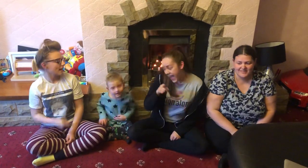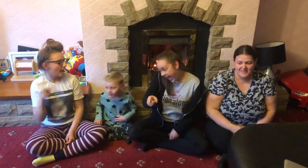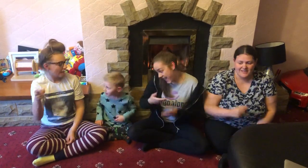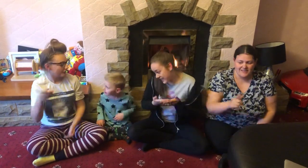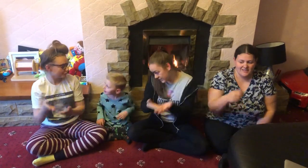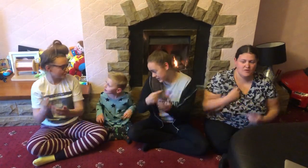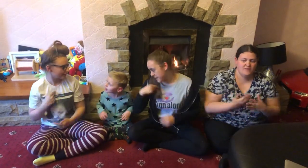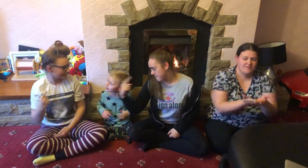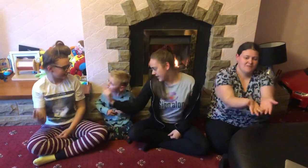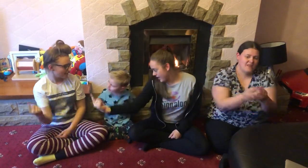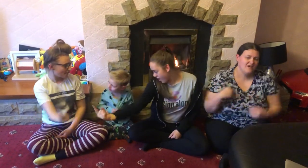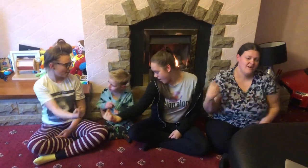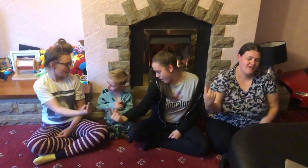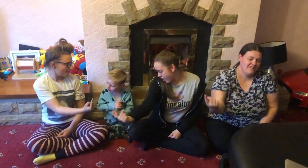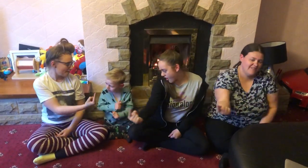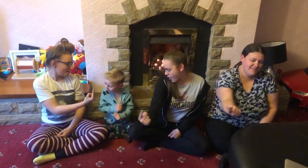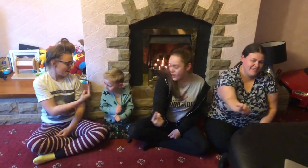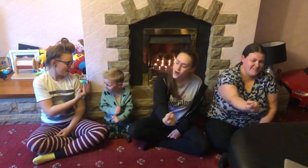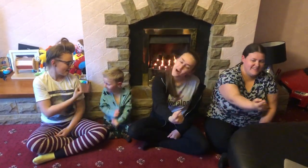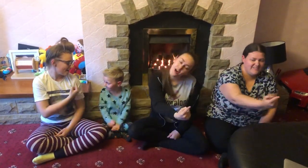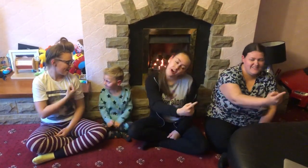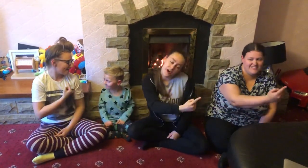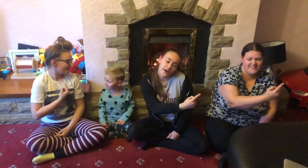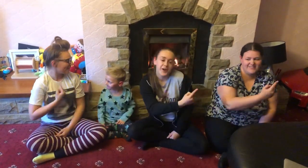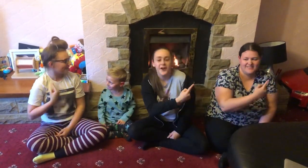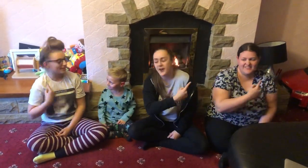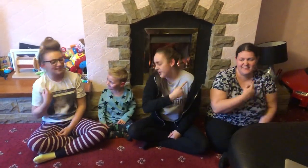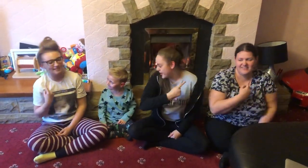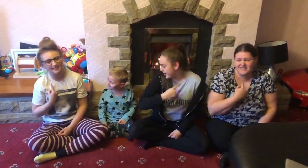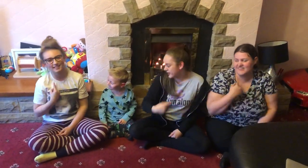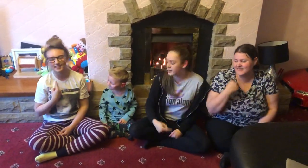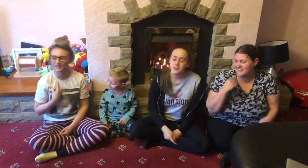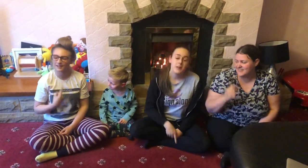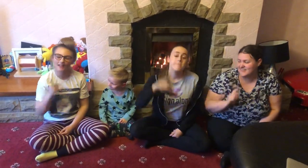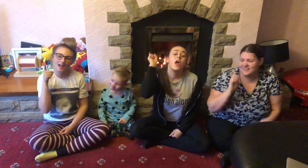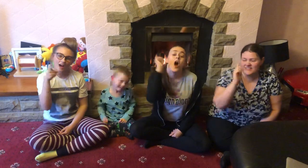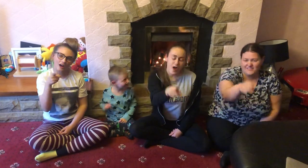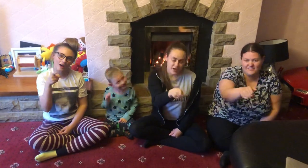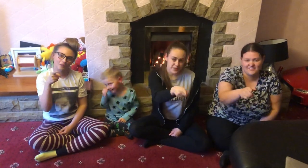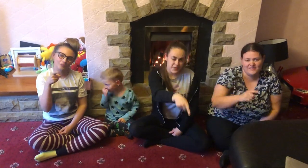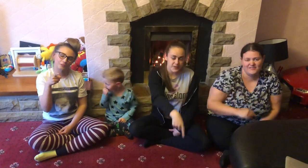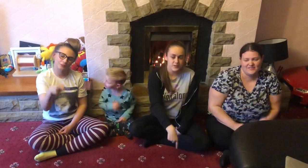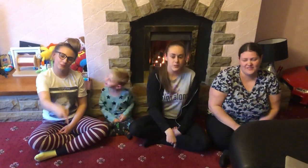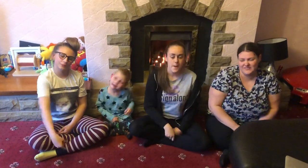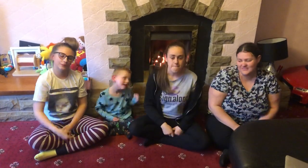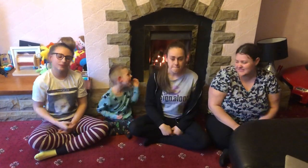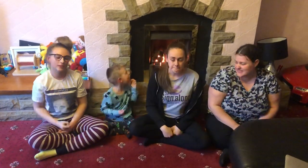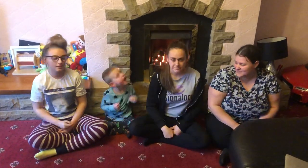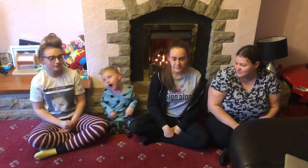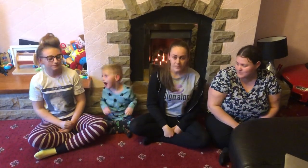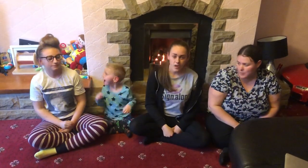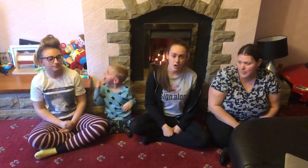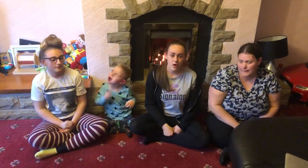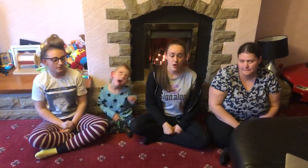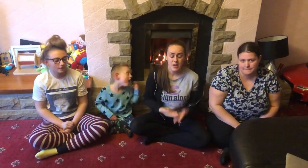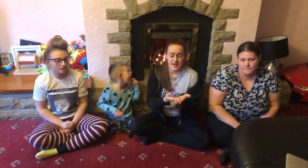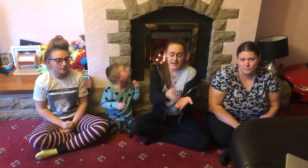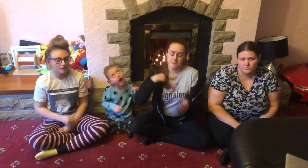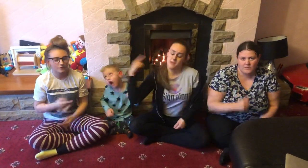And you give me all of you. You give